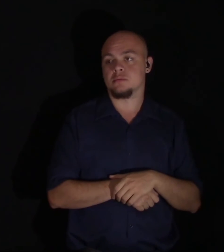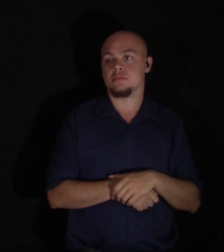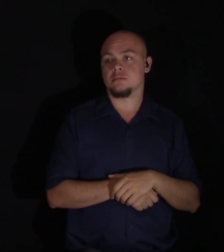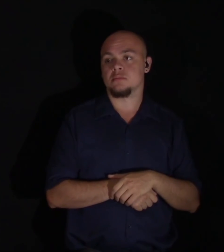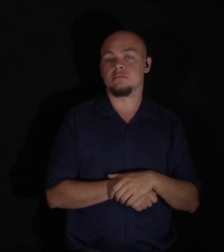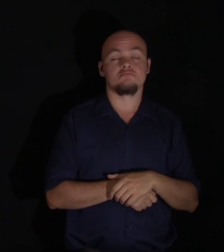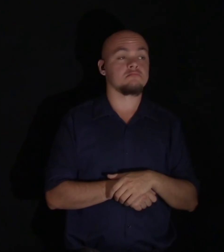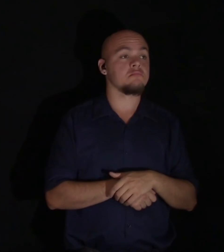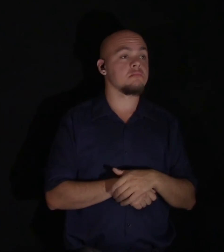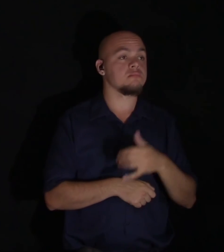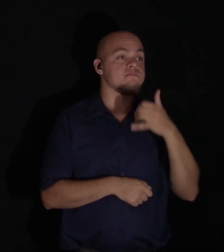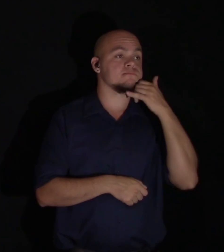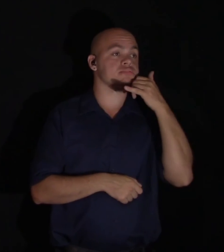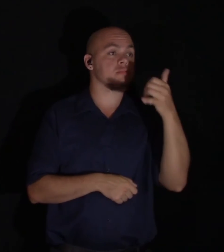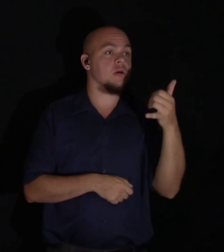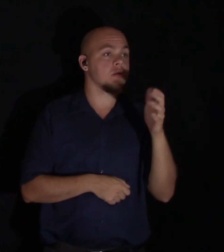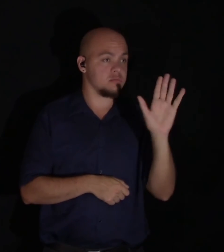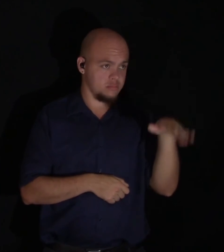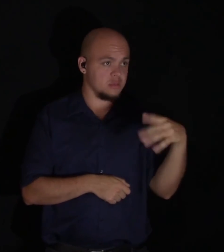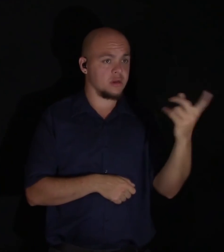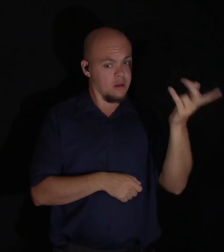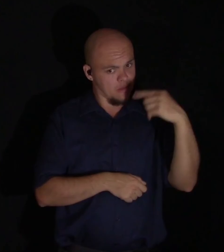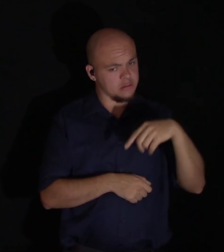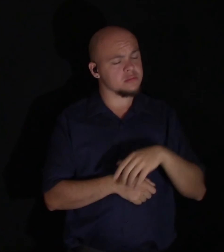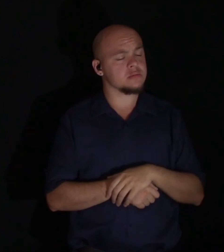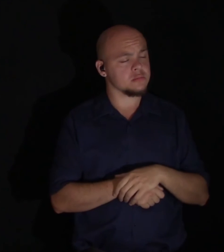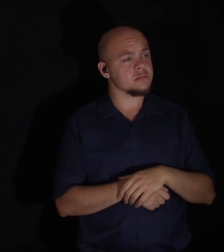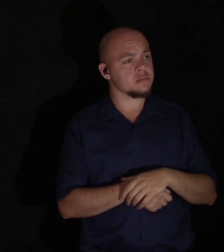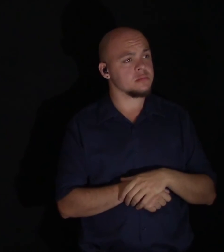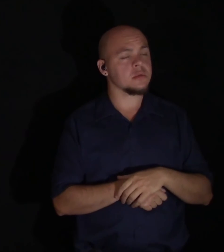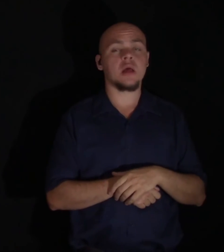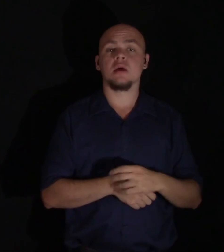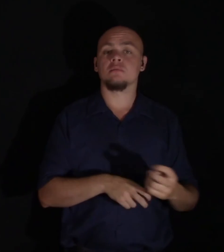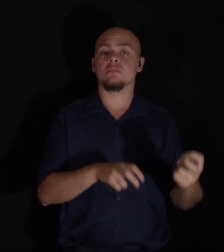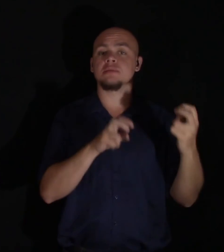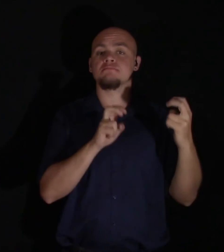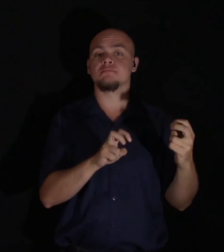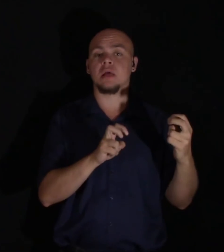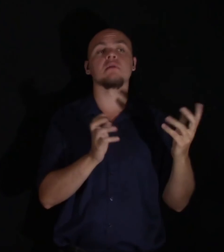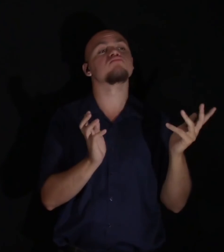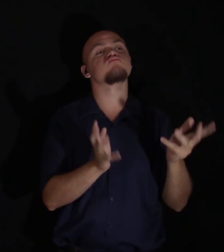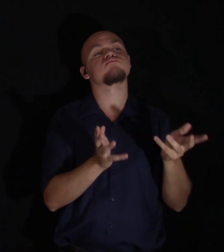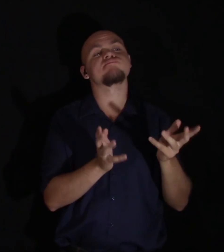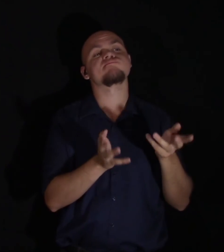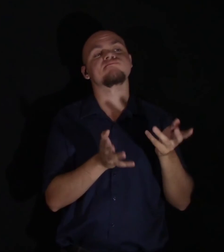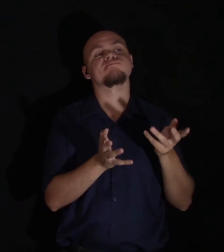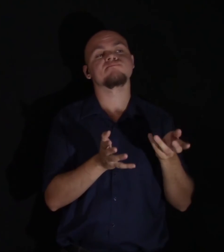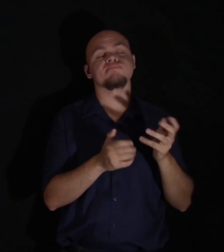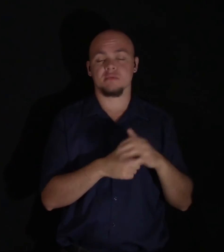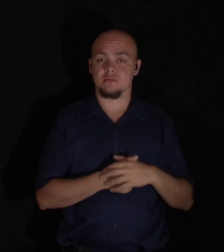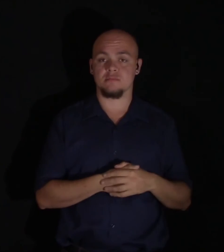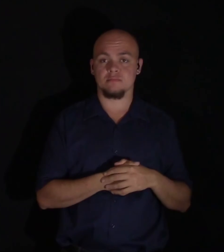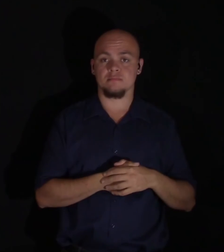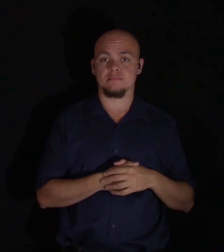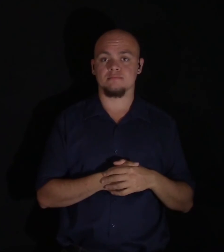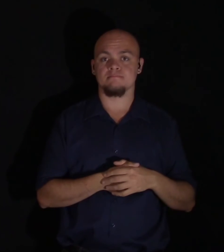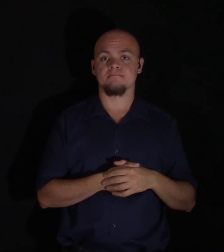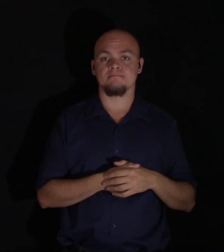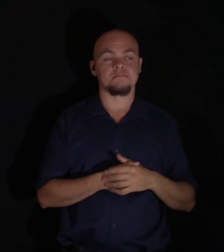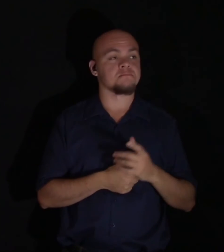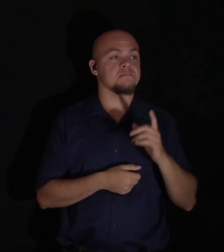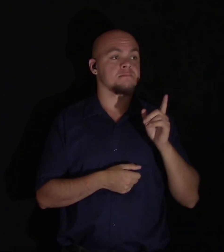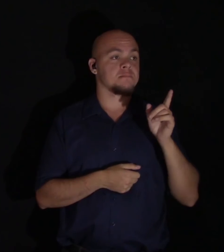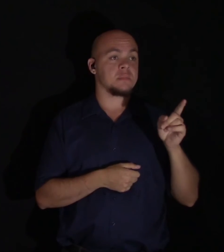I call him back, say, "Come on in." We sit down, we talk for a little while. He explains to